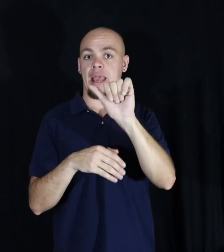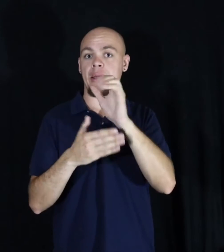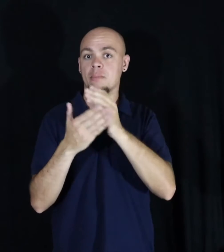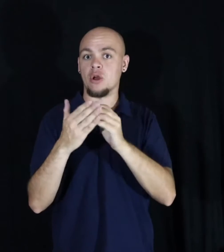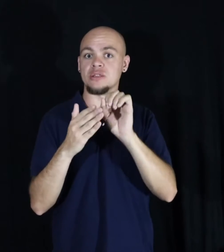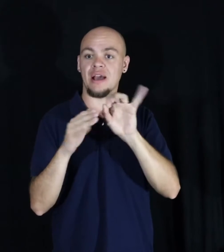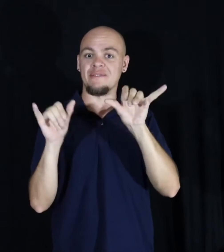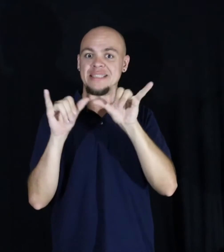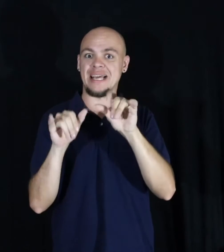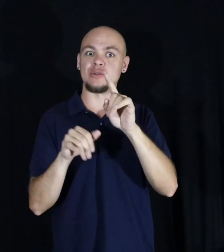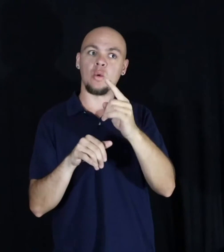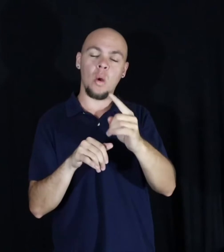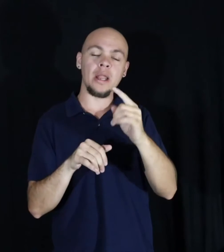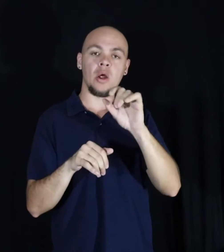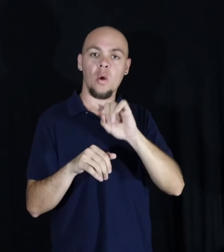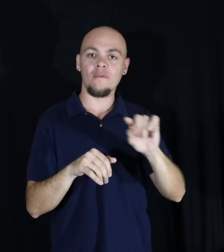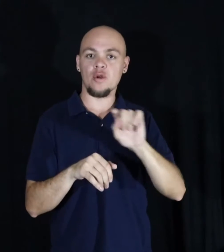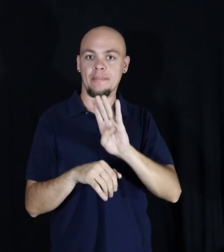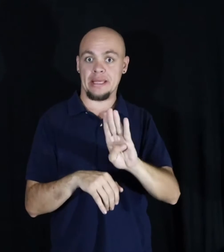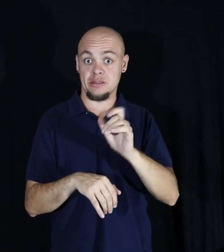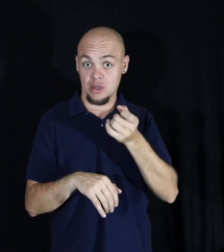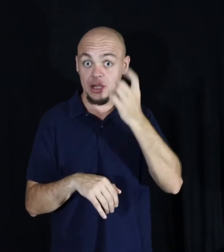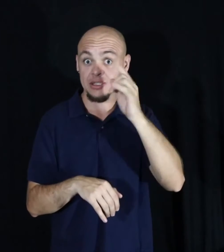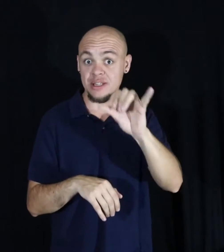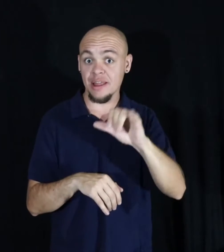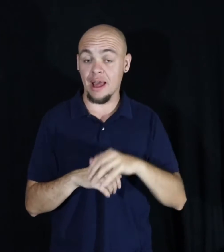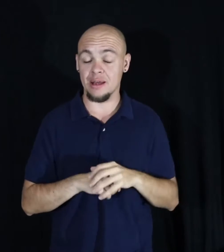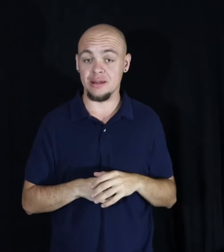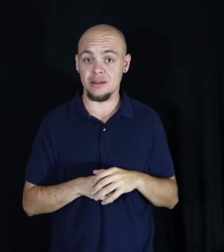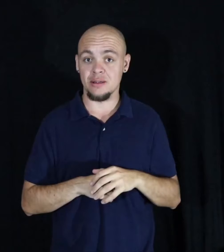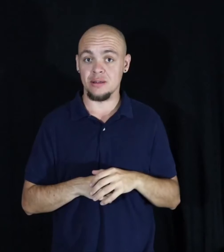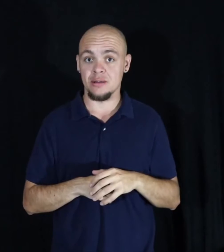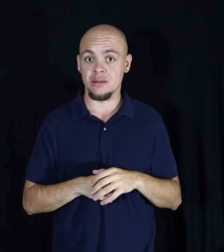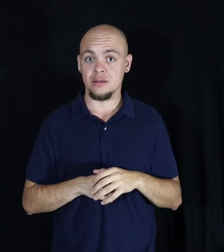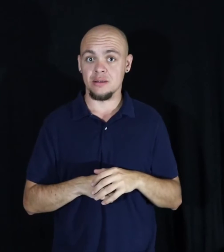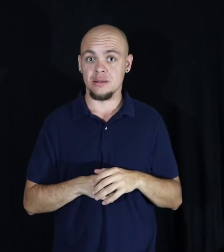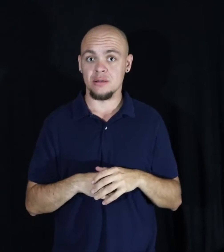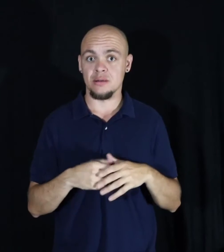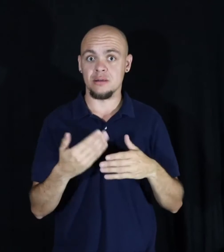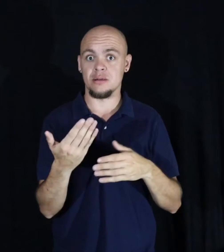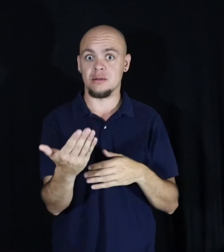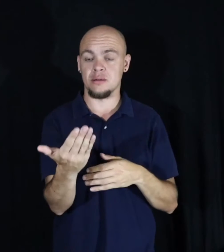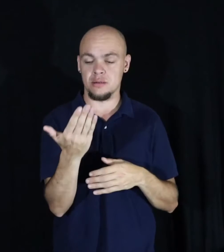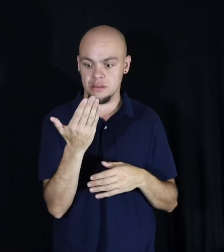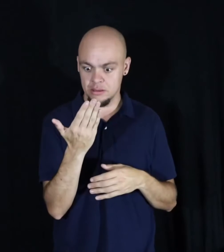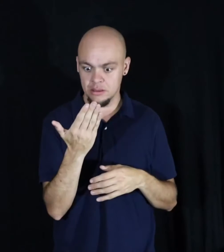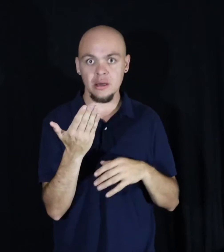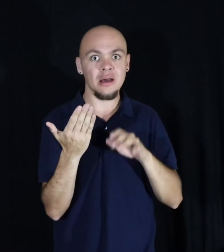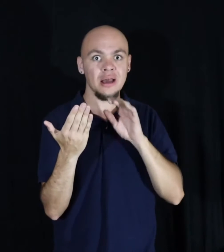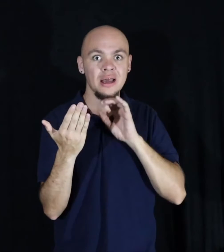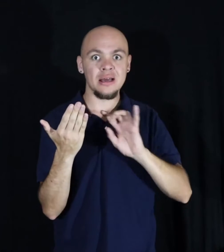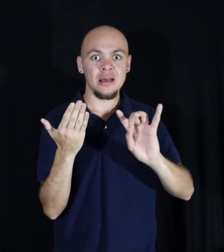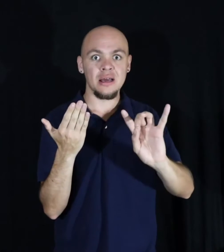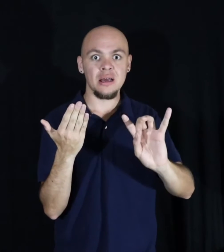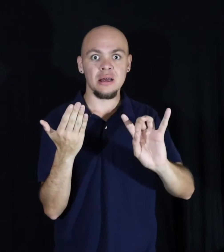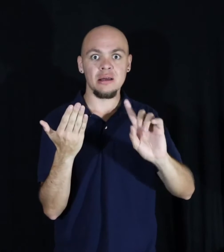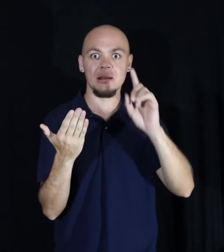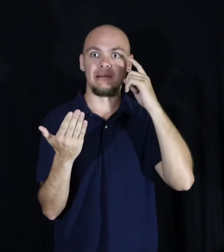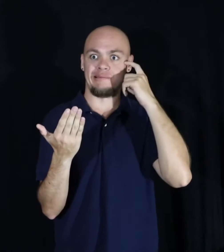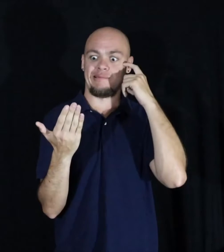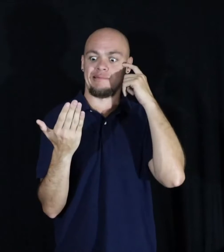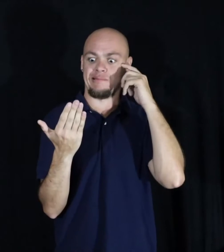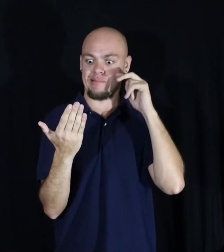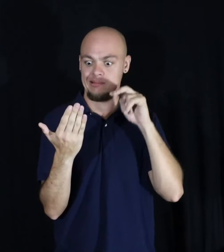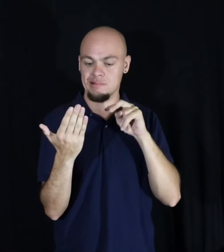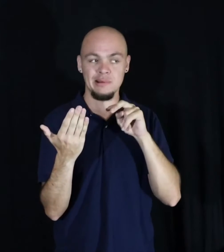size 1 over b. And if you gave this description to an 8-year-old, you'd probably get a reaction like